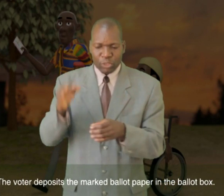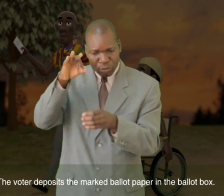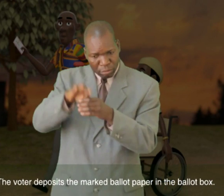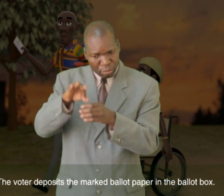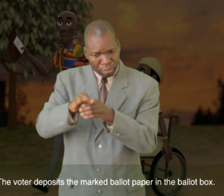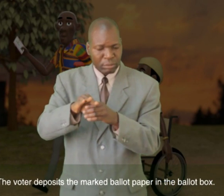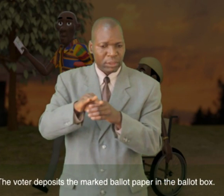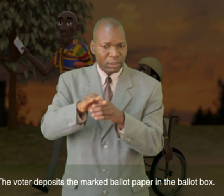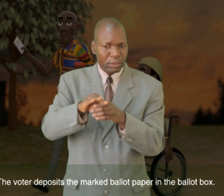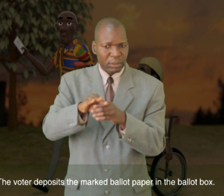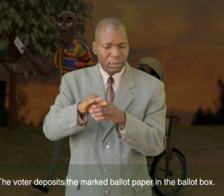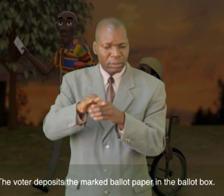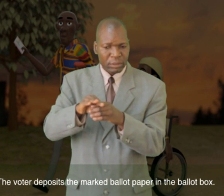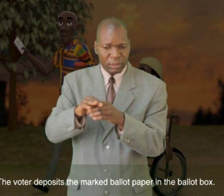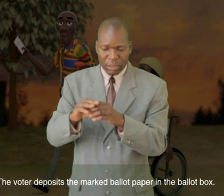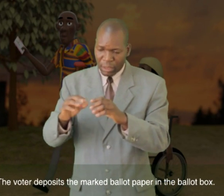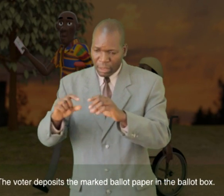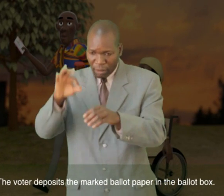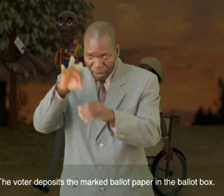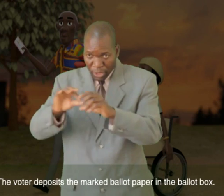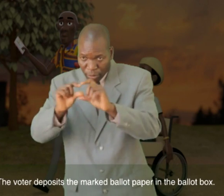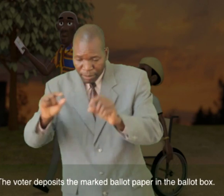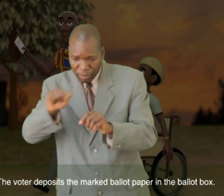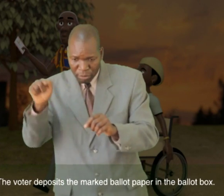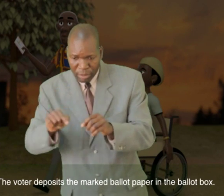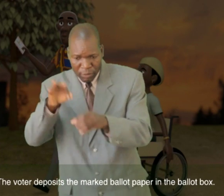voter deposits the marked ballot paper in the ballot box.